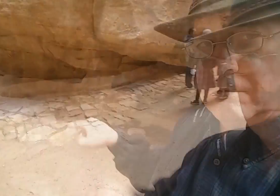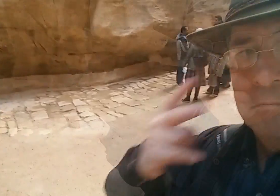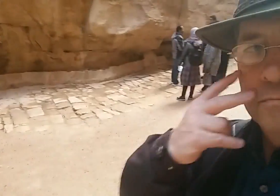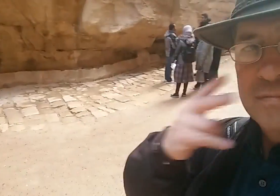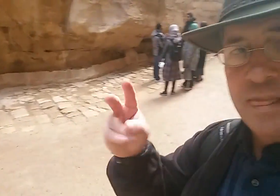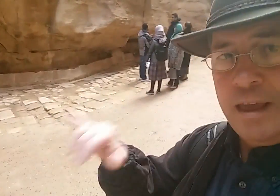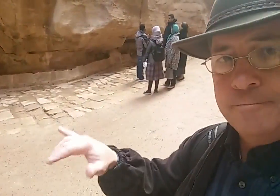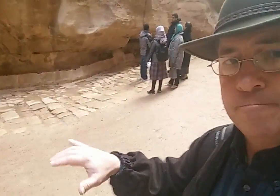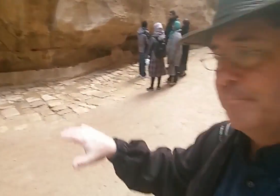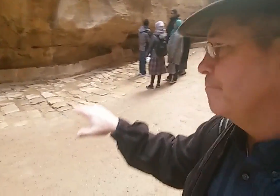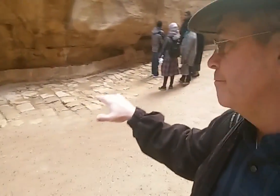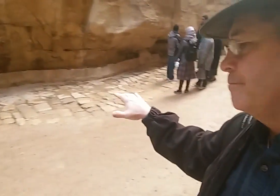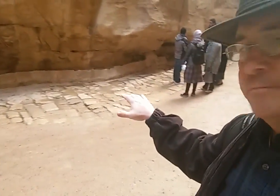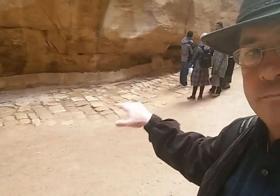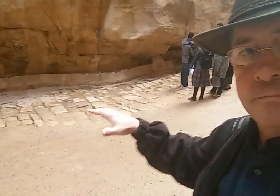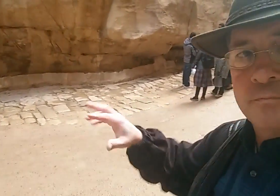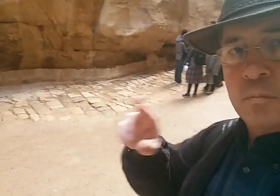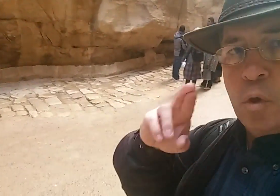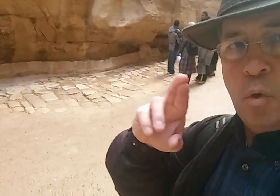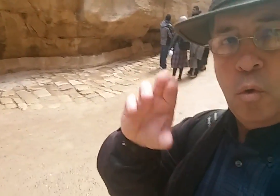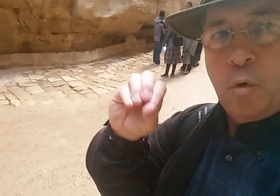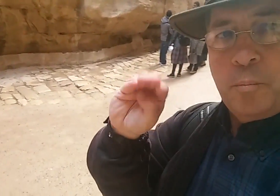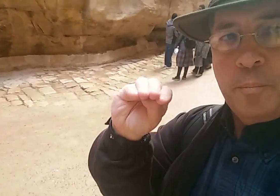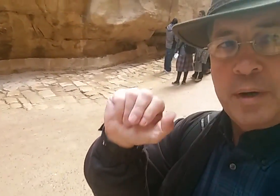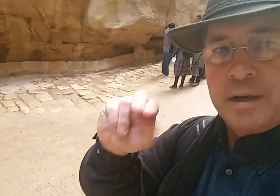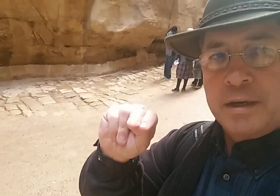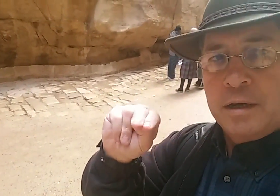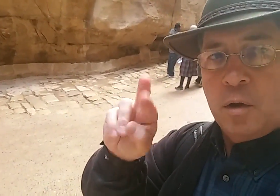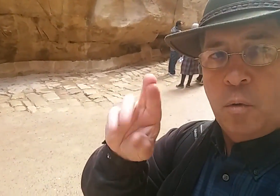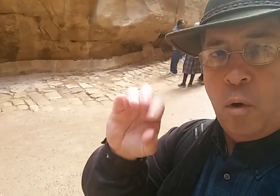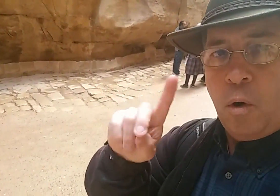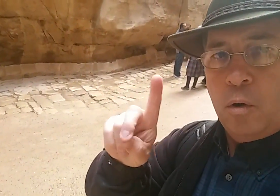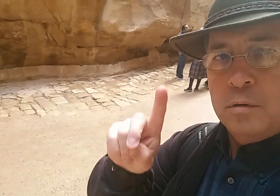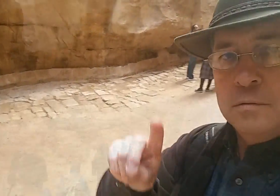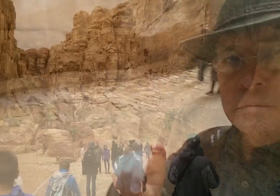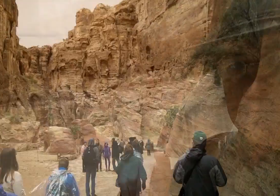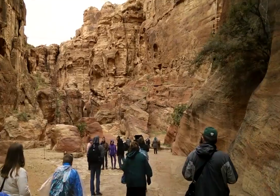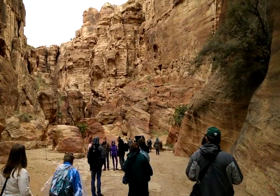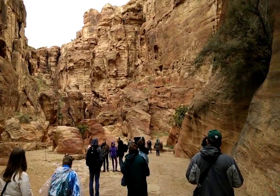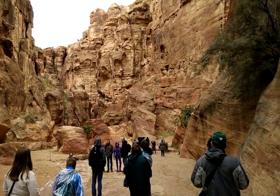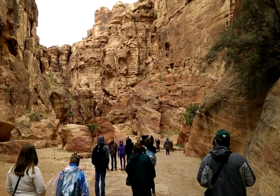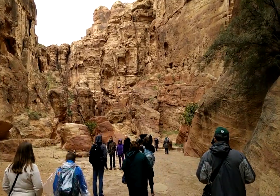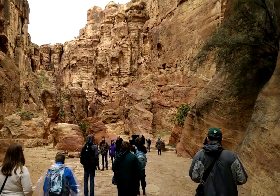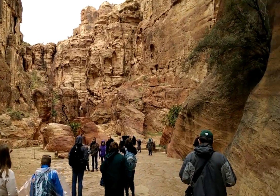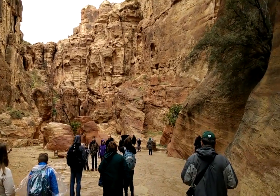road. You see it here, you'll see it all the way down through this area, the Roman road.